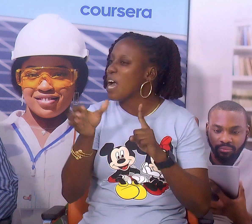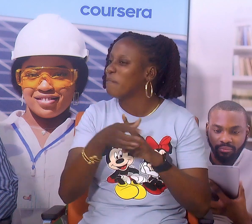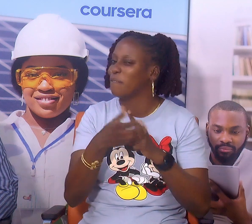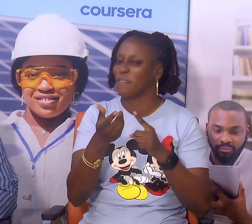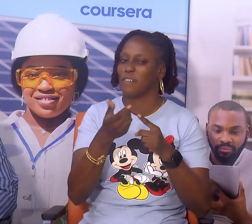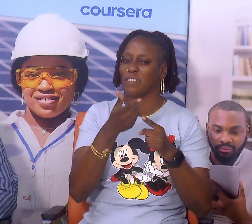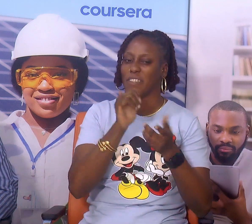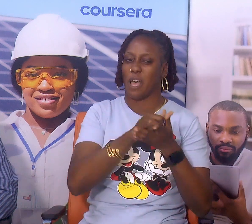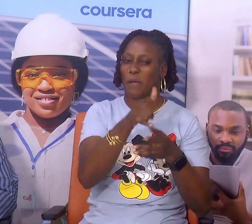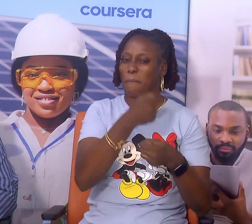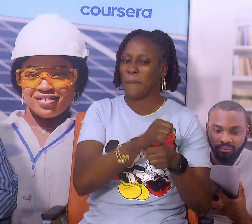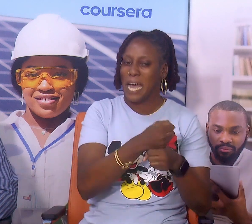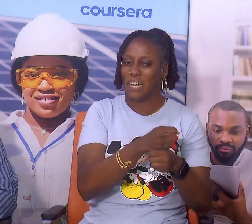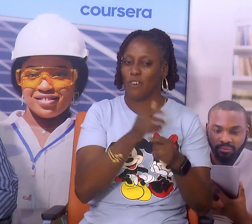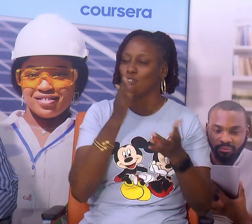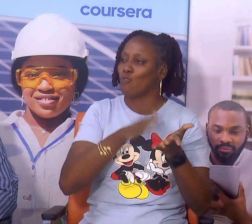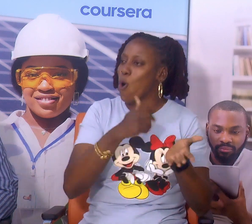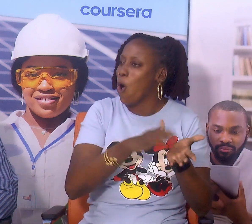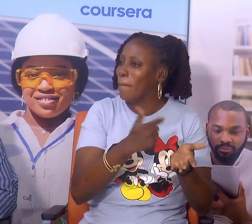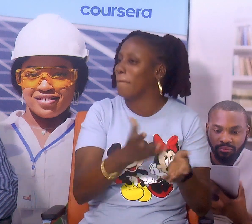learn about their culture.